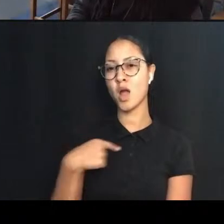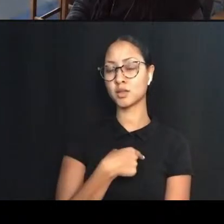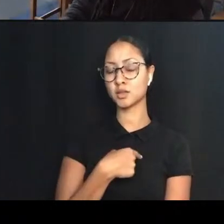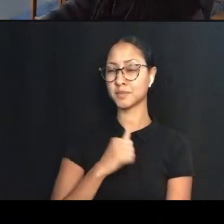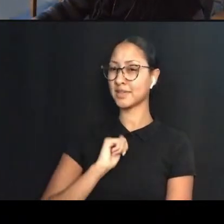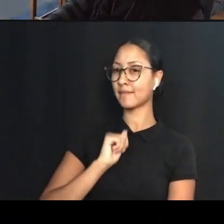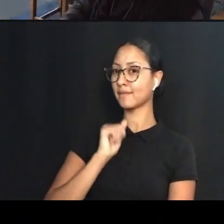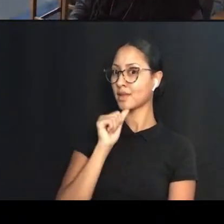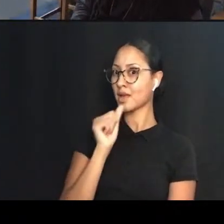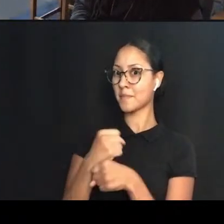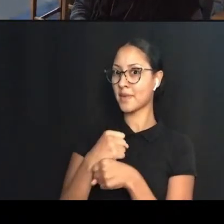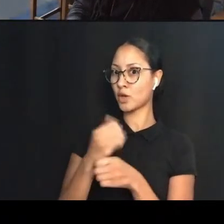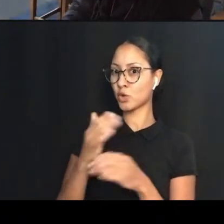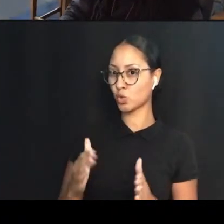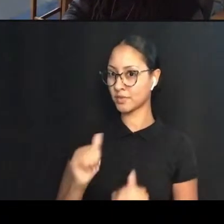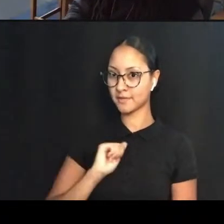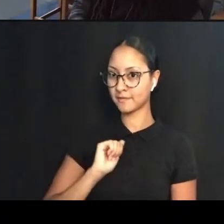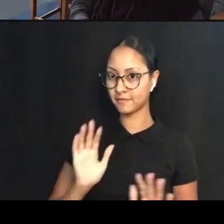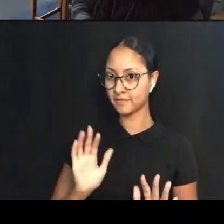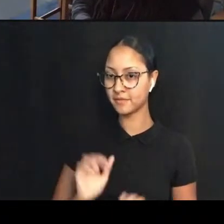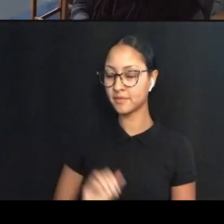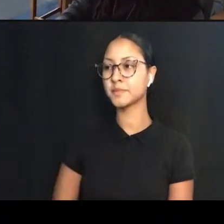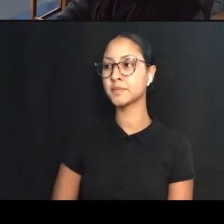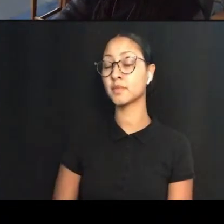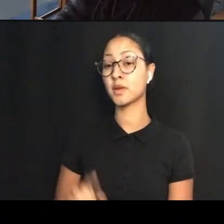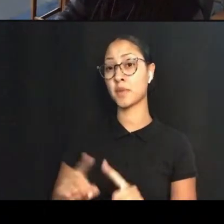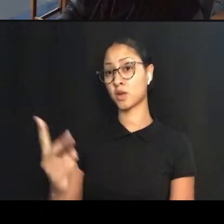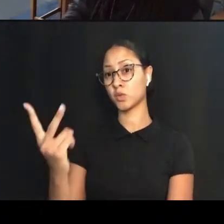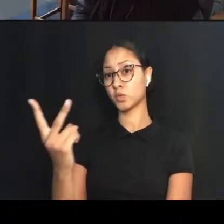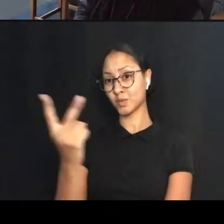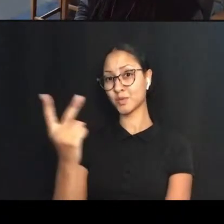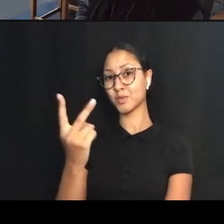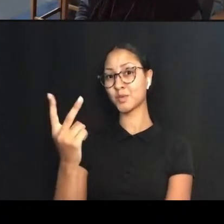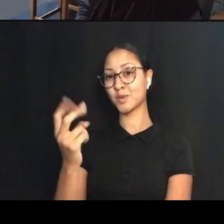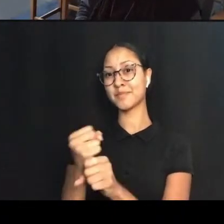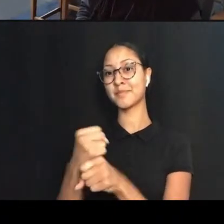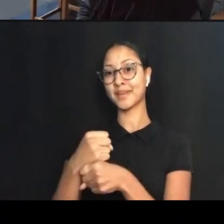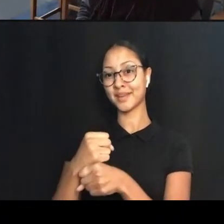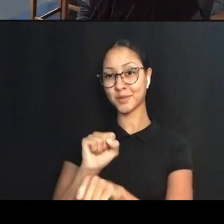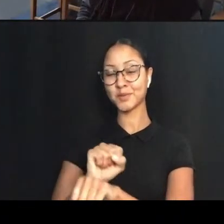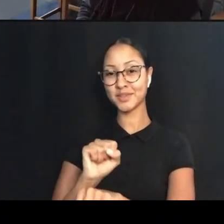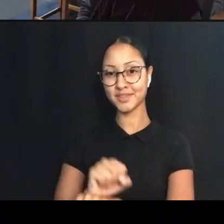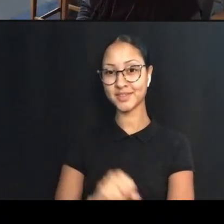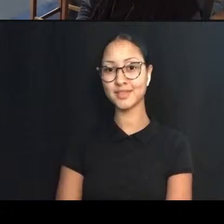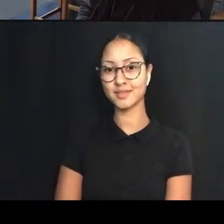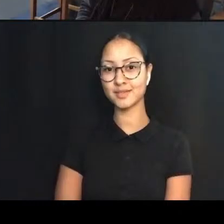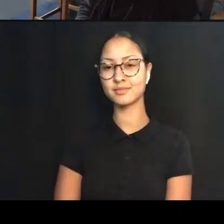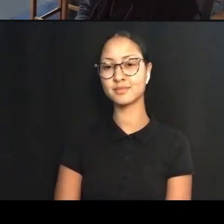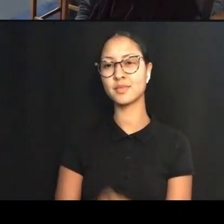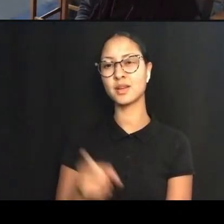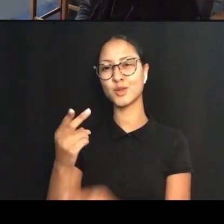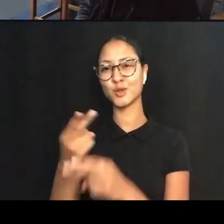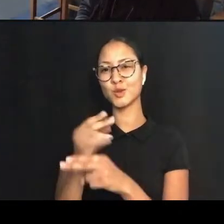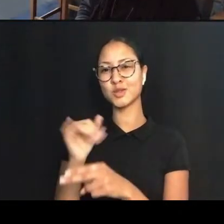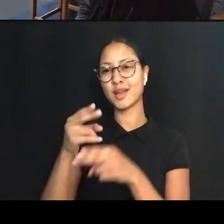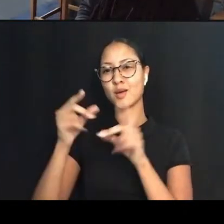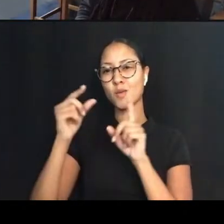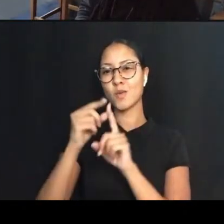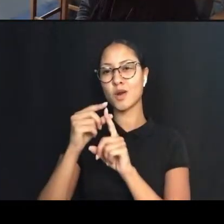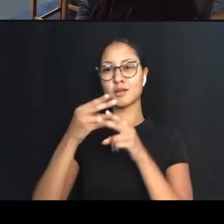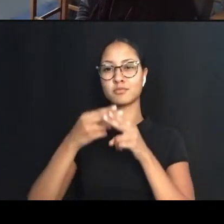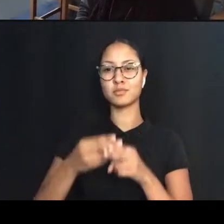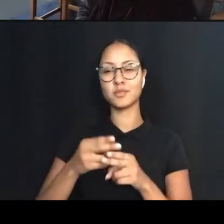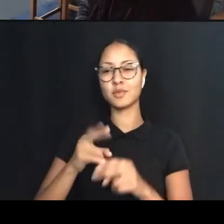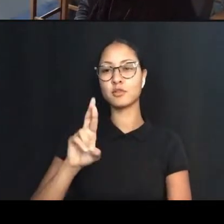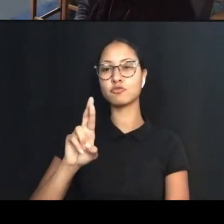you make, the works that you make, and how it's, as you use the word remixing, and I know both of you do the remix, but